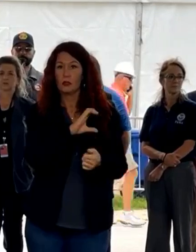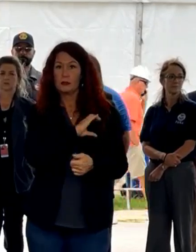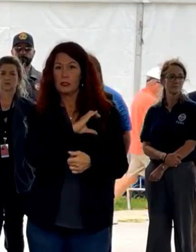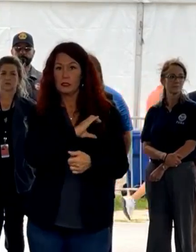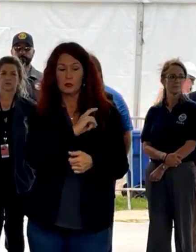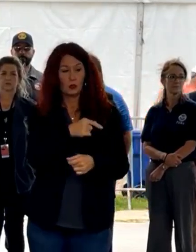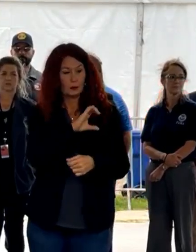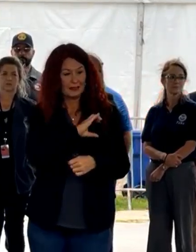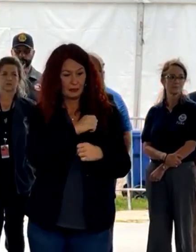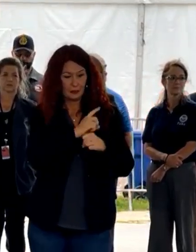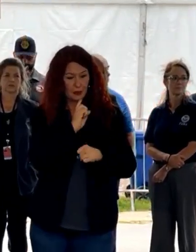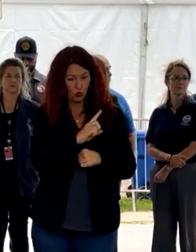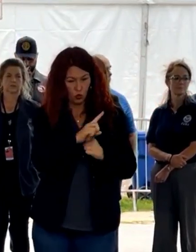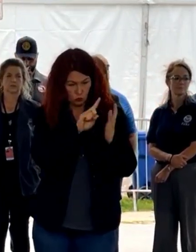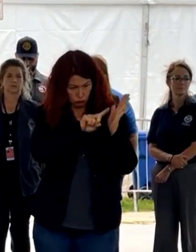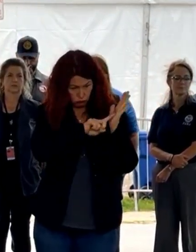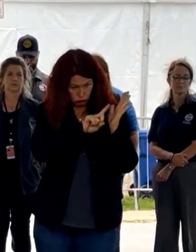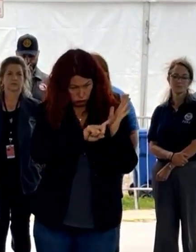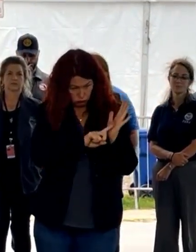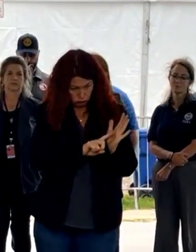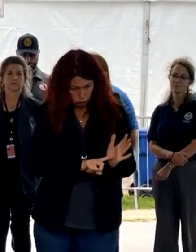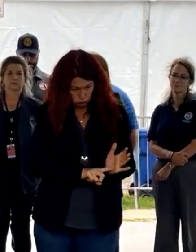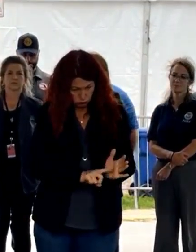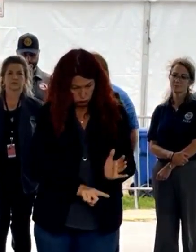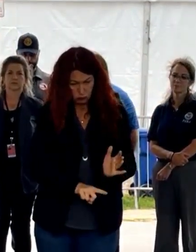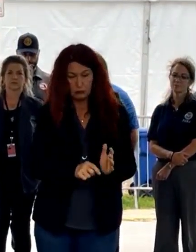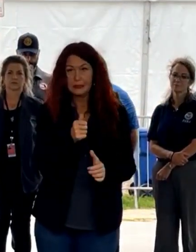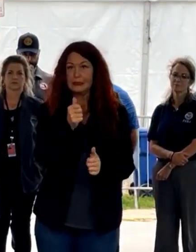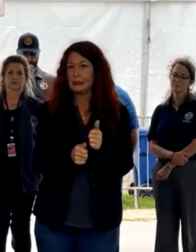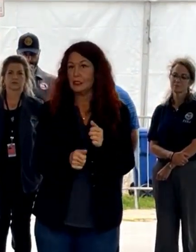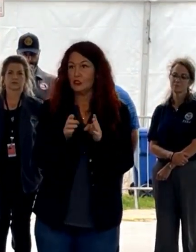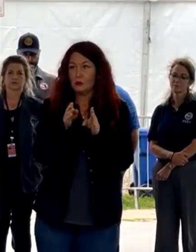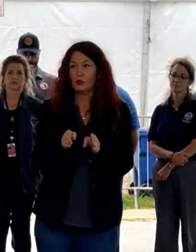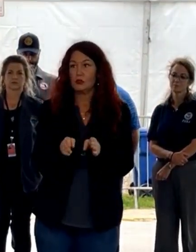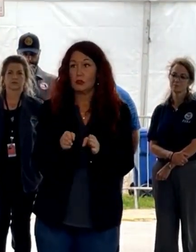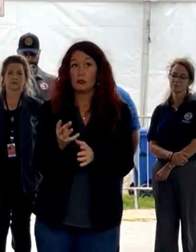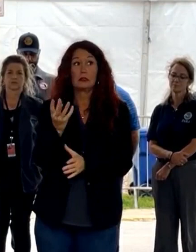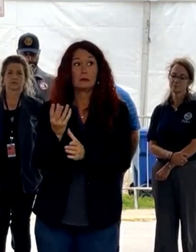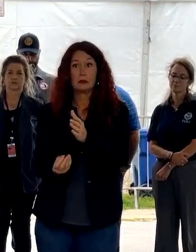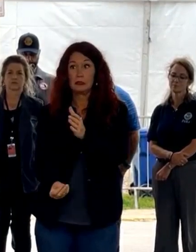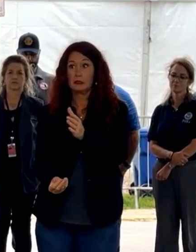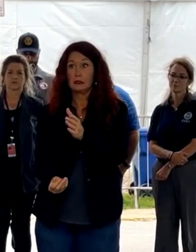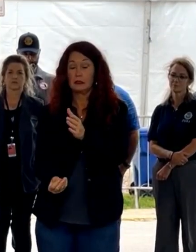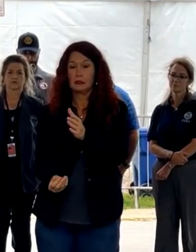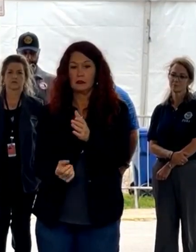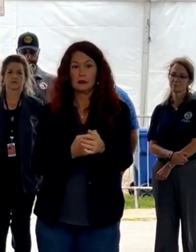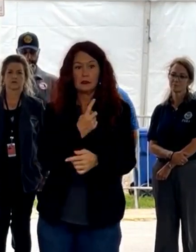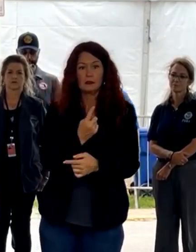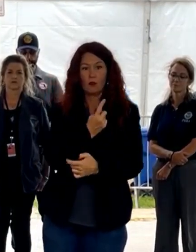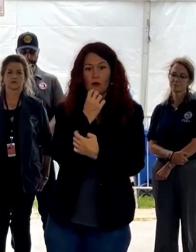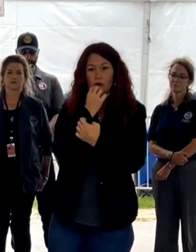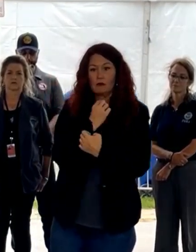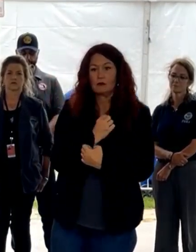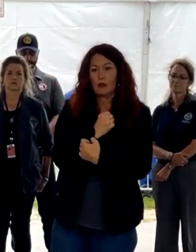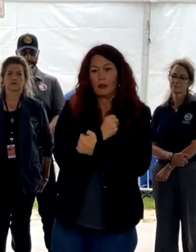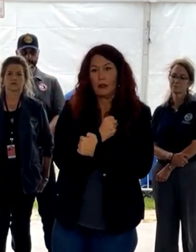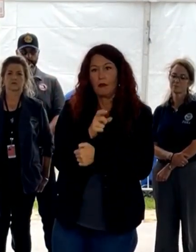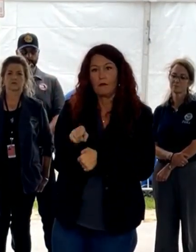every single account. Every single life that has been lost is a beloved family friend, a best